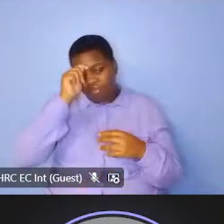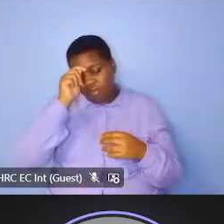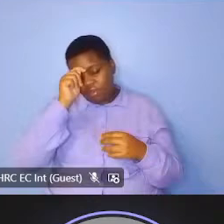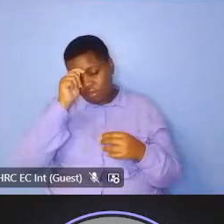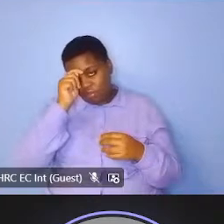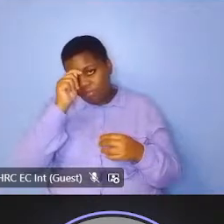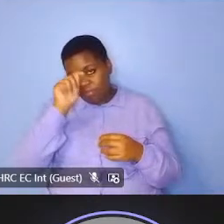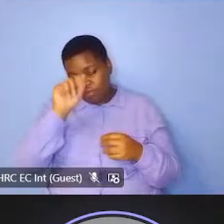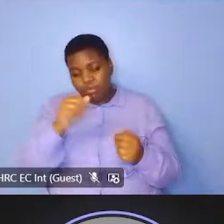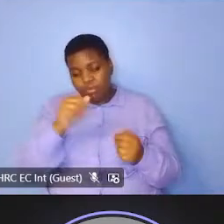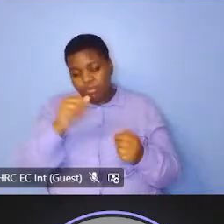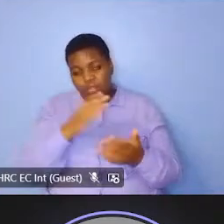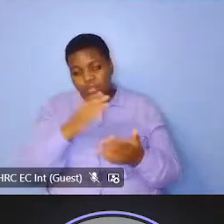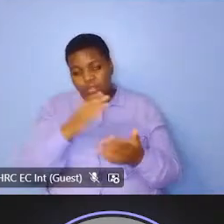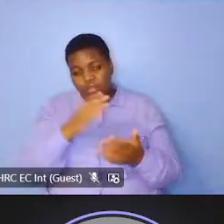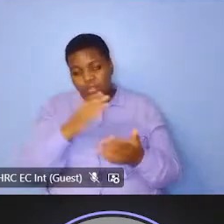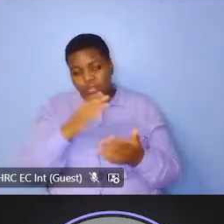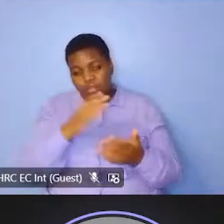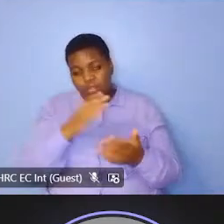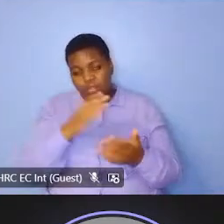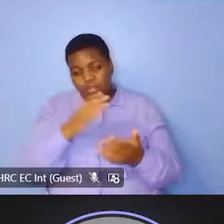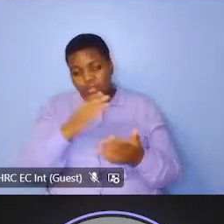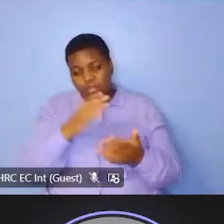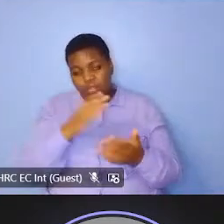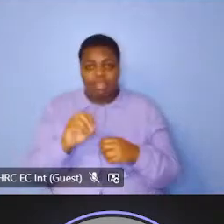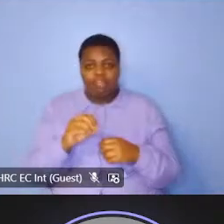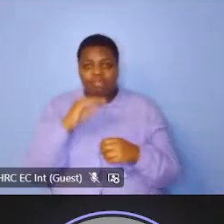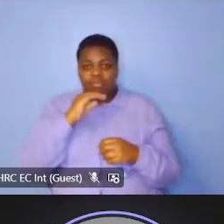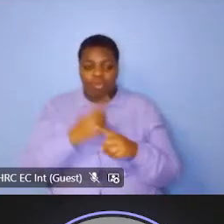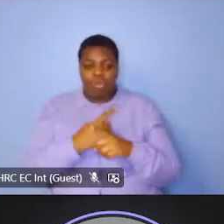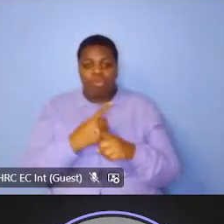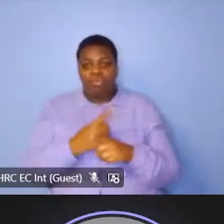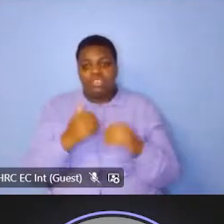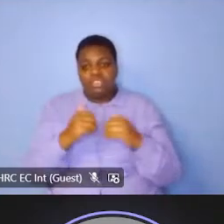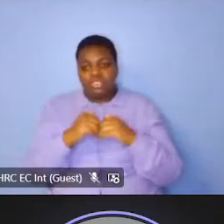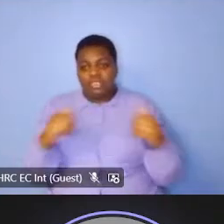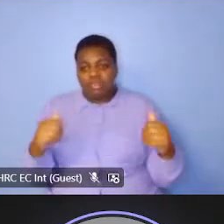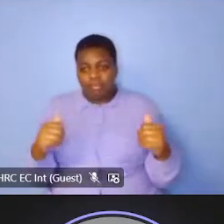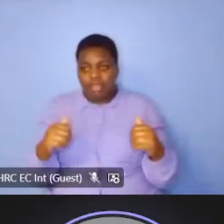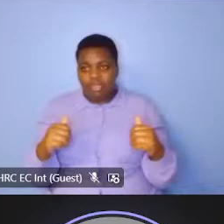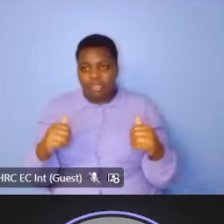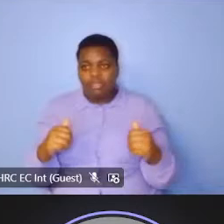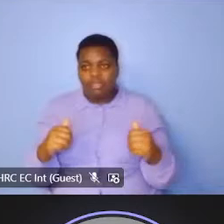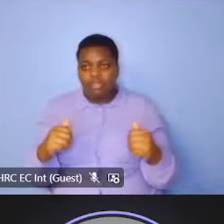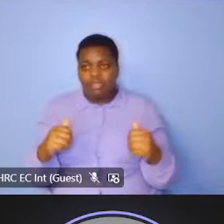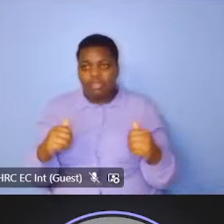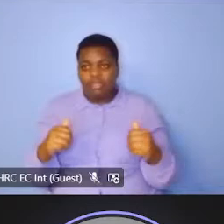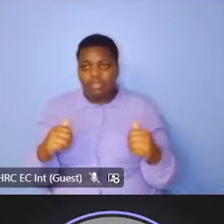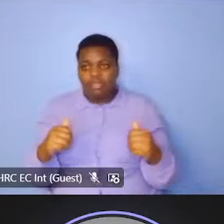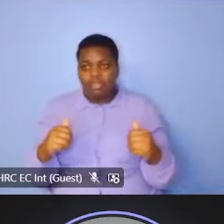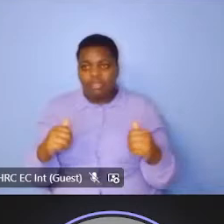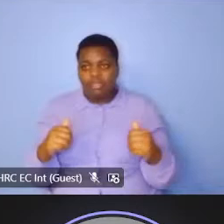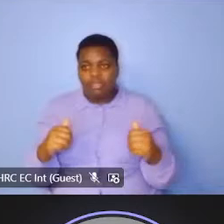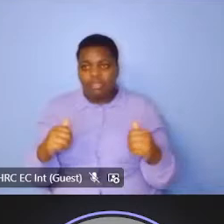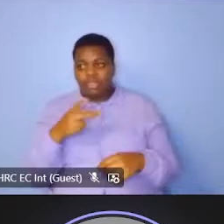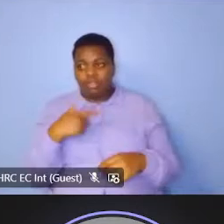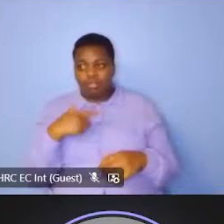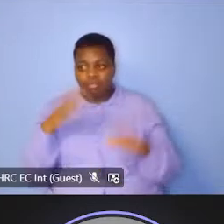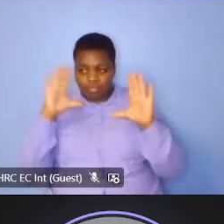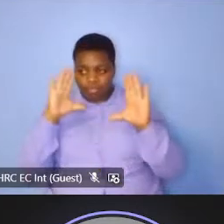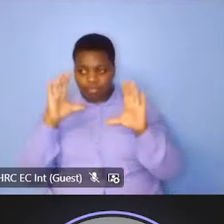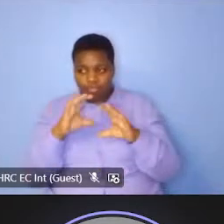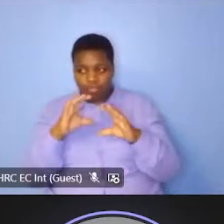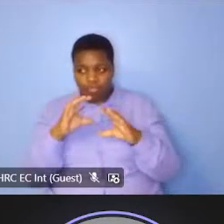cisgendered learners, are problematic and discriminatory. I also wanted to also just focus on Teddy Bear